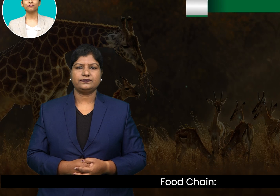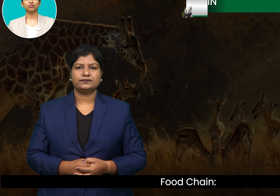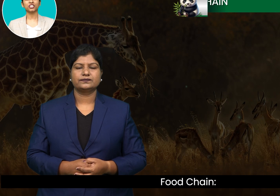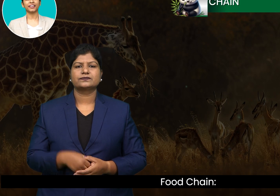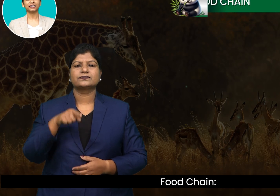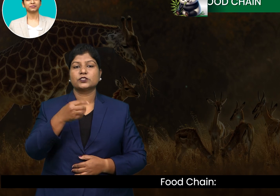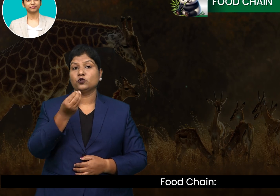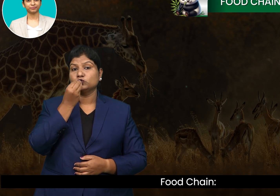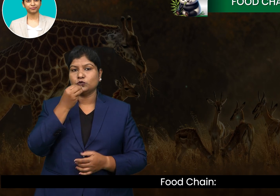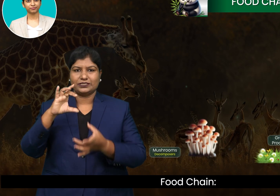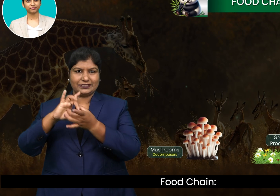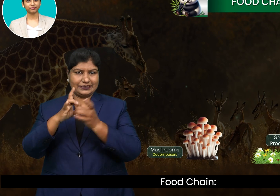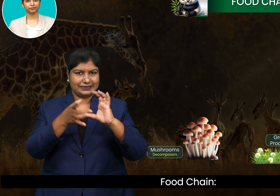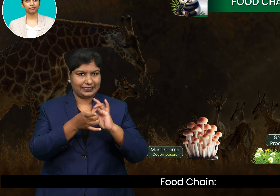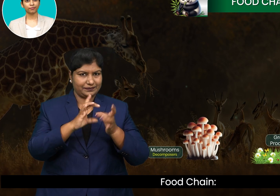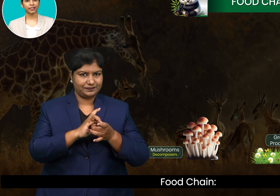Food chain.